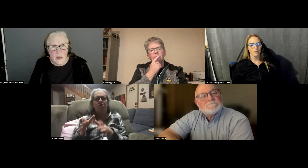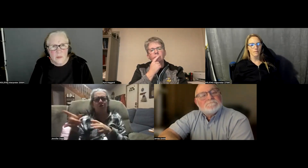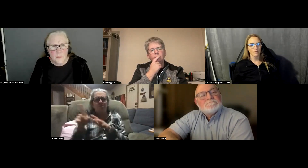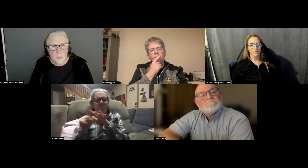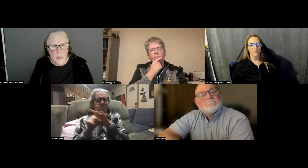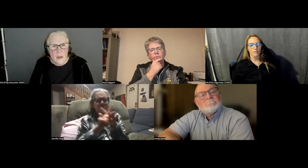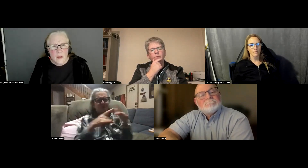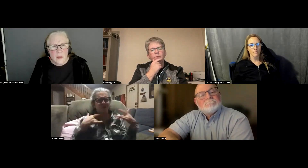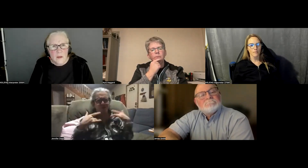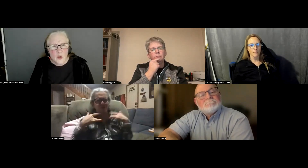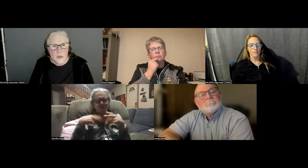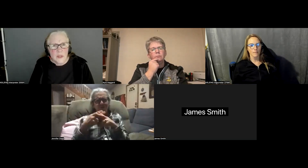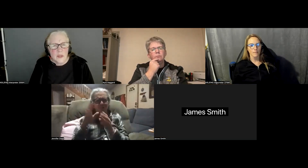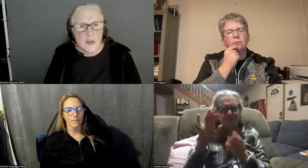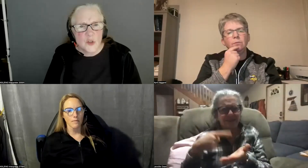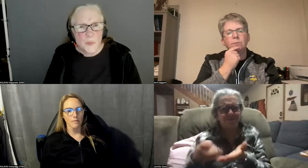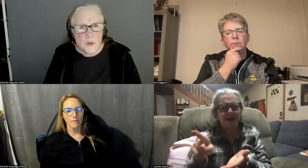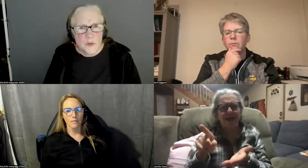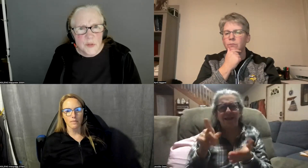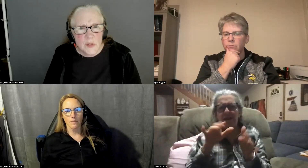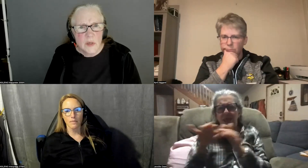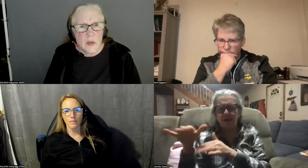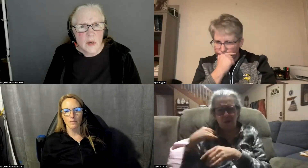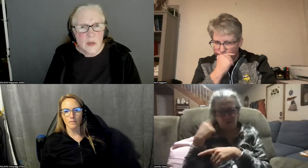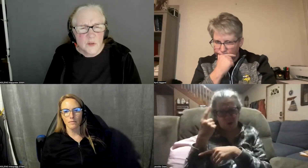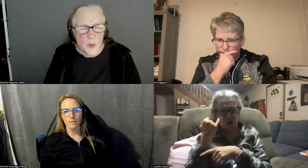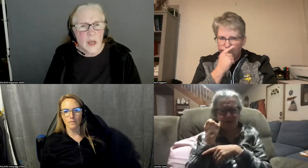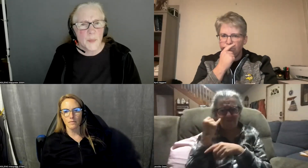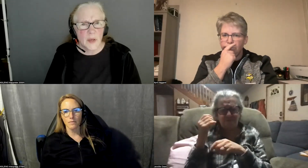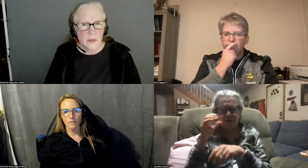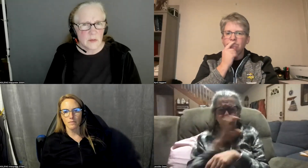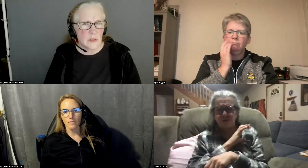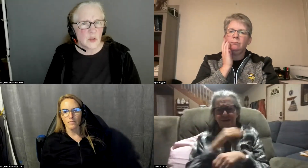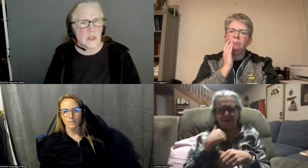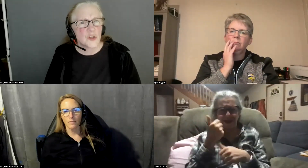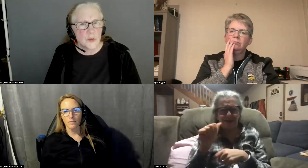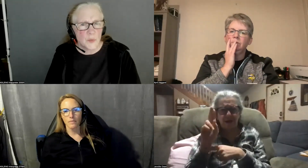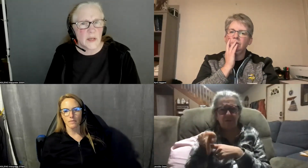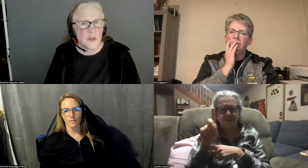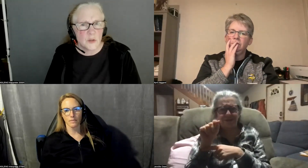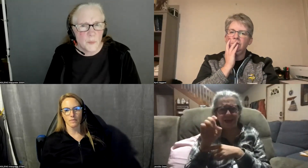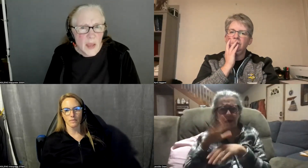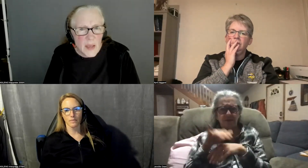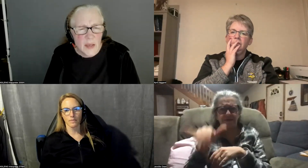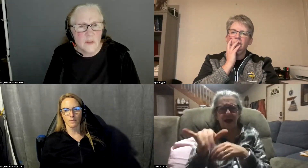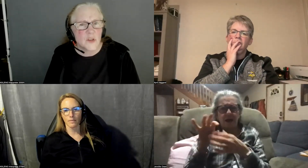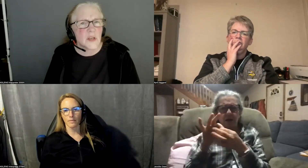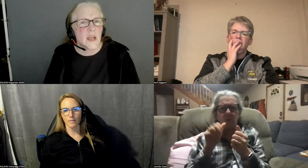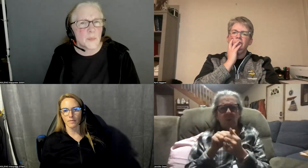on, with the interpreters showing up and the issues related to pay, and if there's